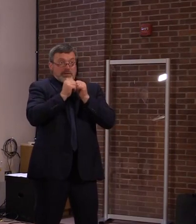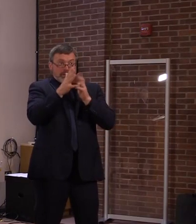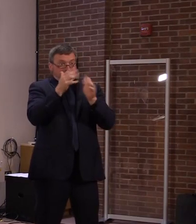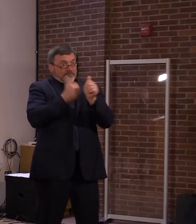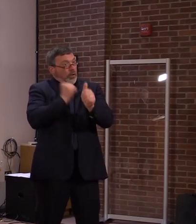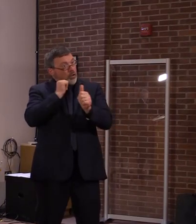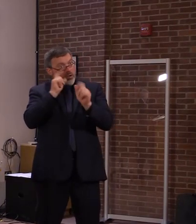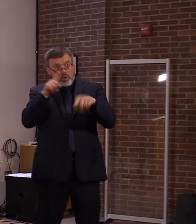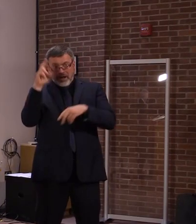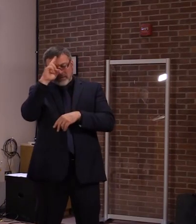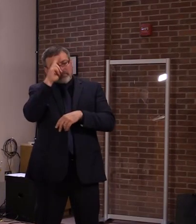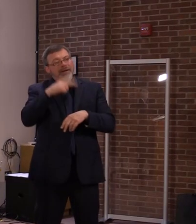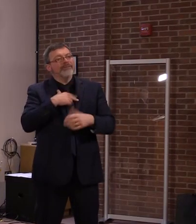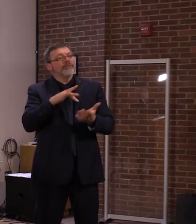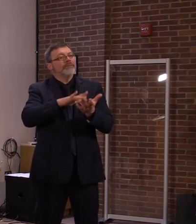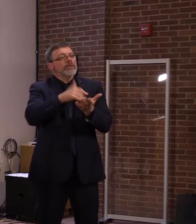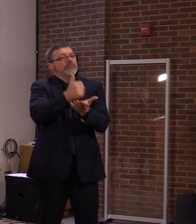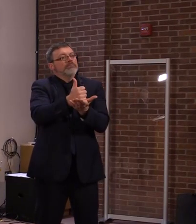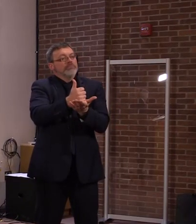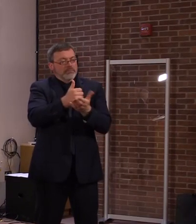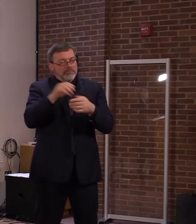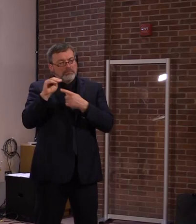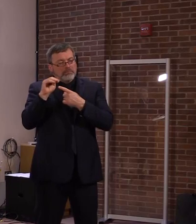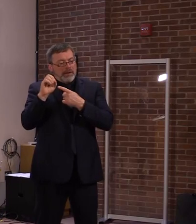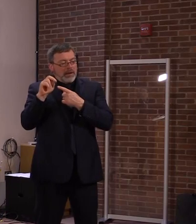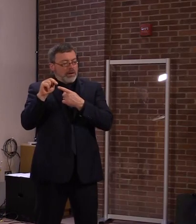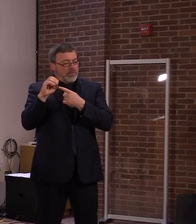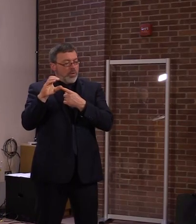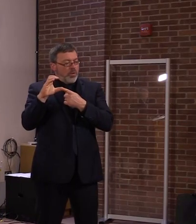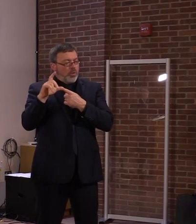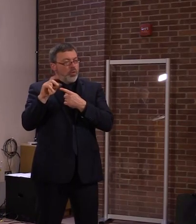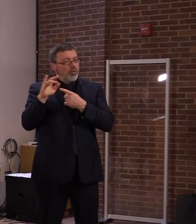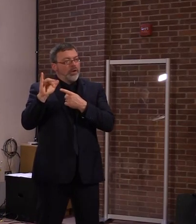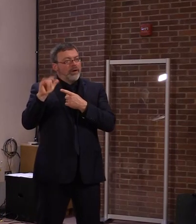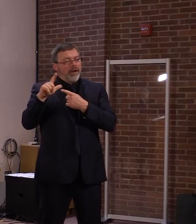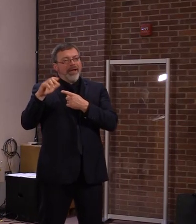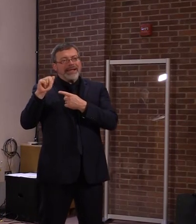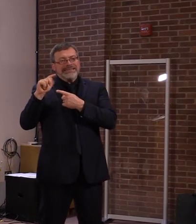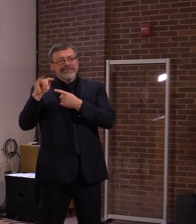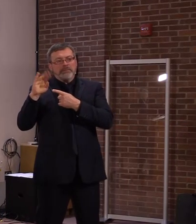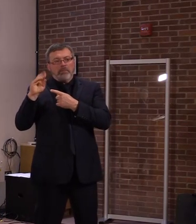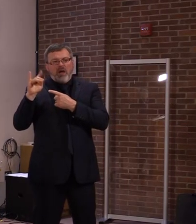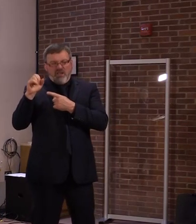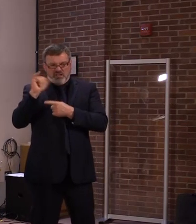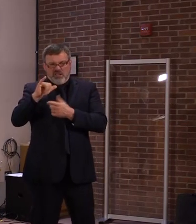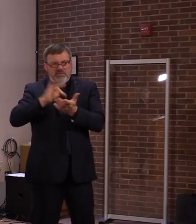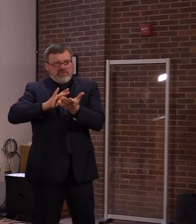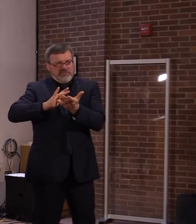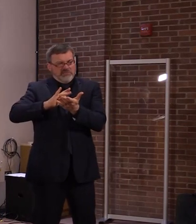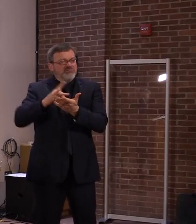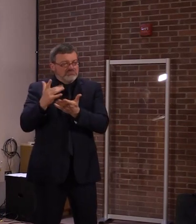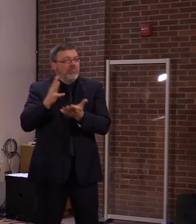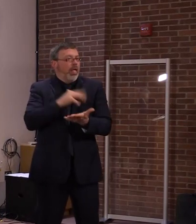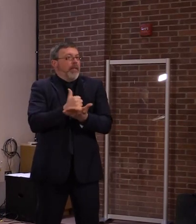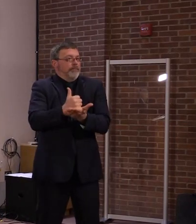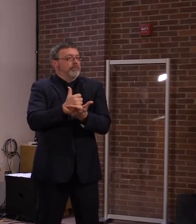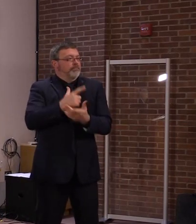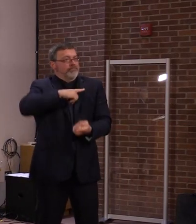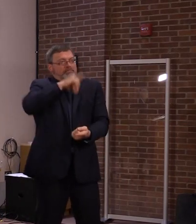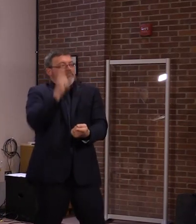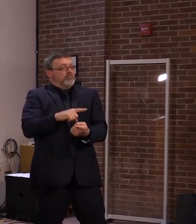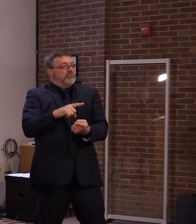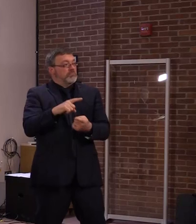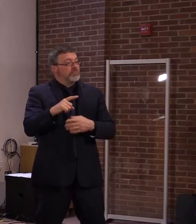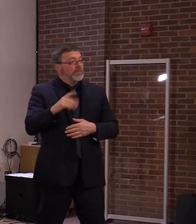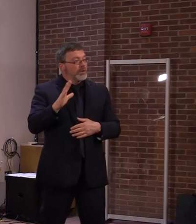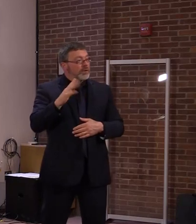quite effective in treating COVID if you contract the virus. Personally, if I had COVID, my first call would